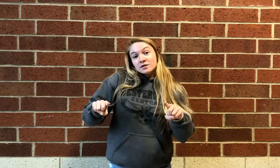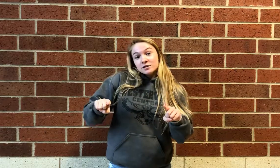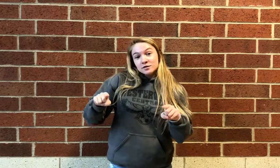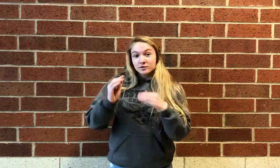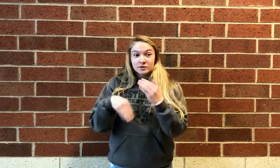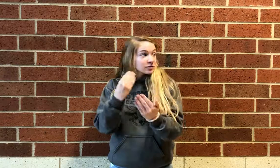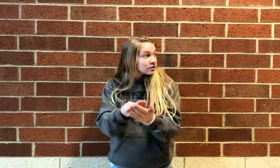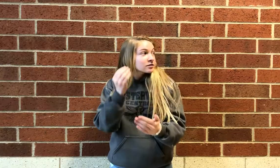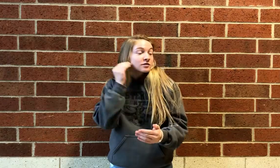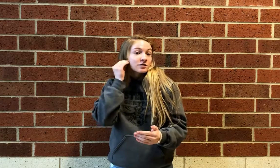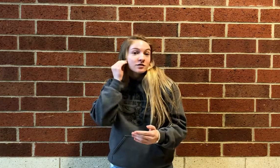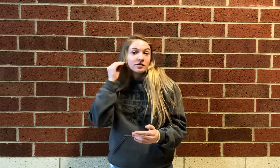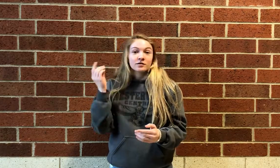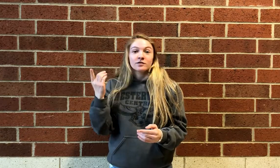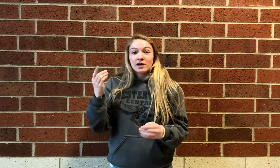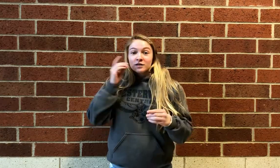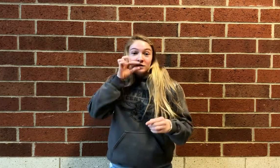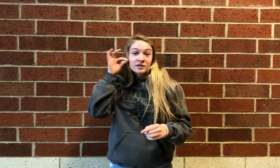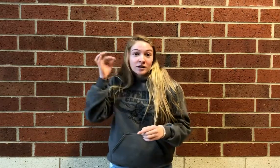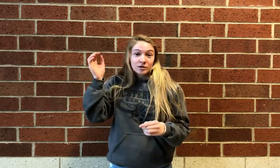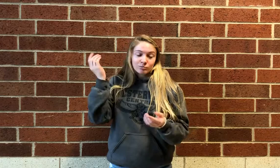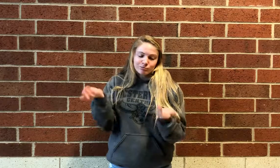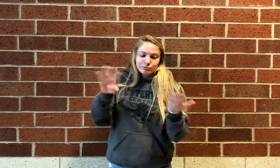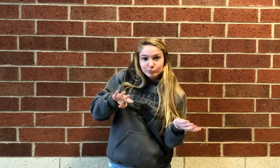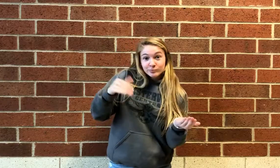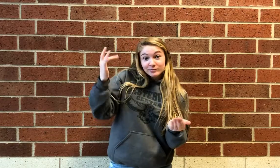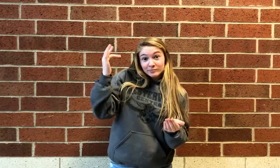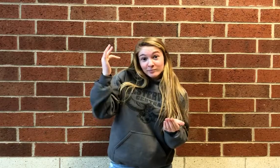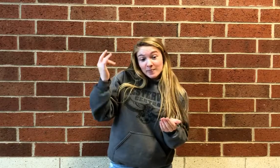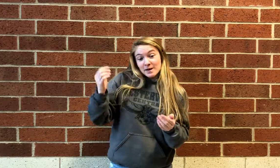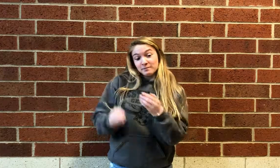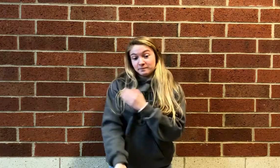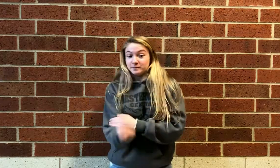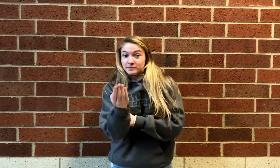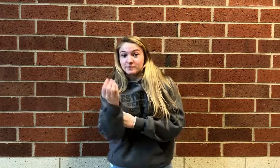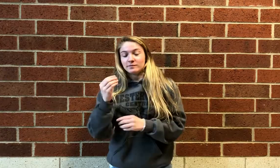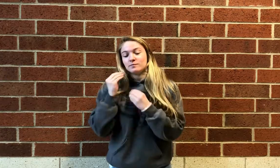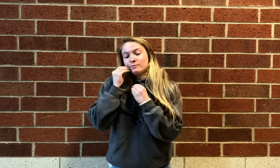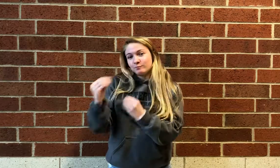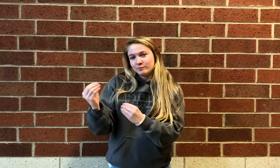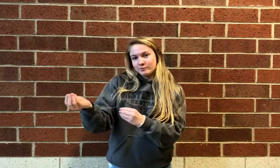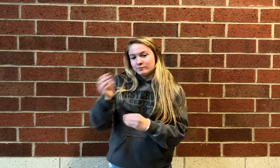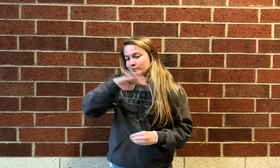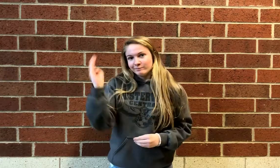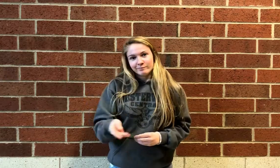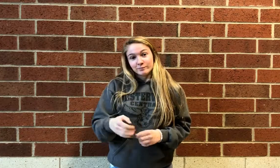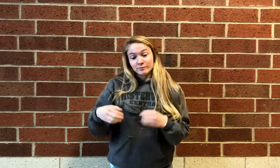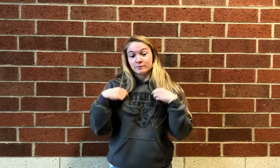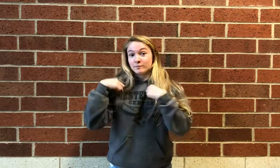I got home, cat was dead, 'cause I never fed him that morning. To